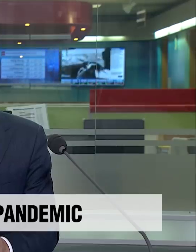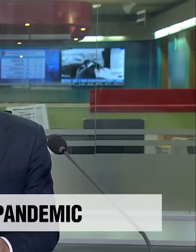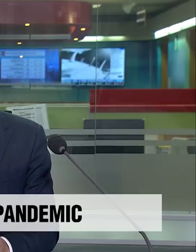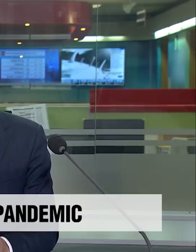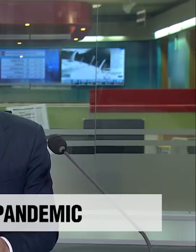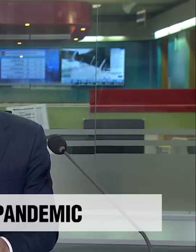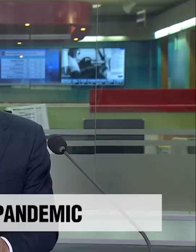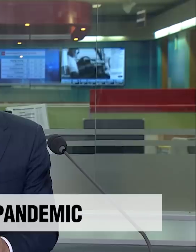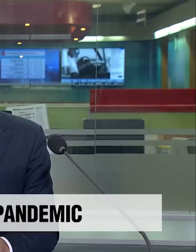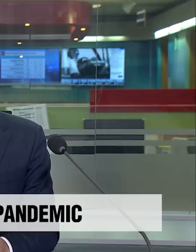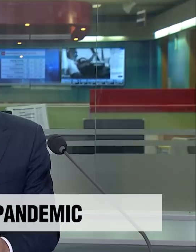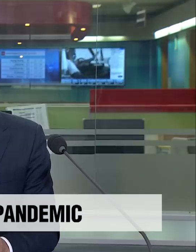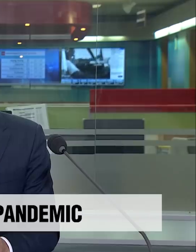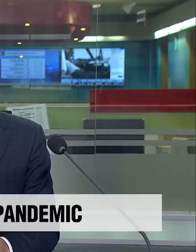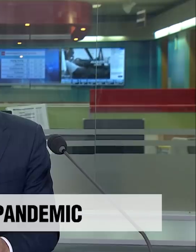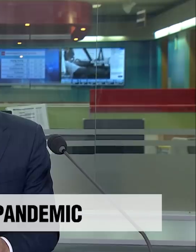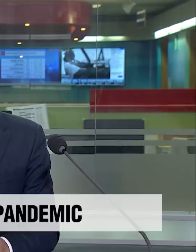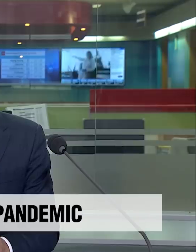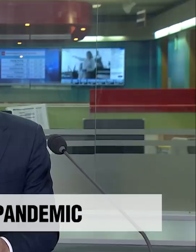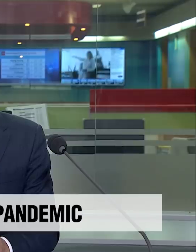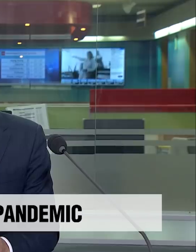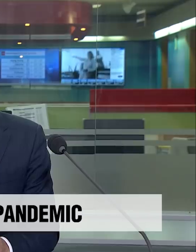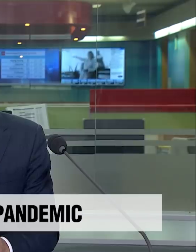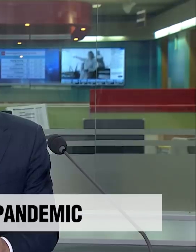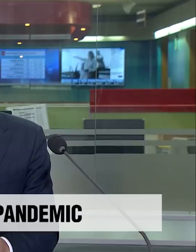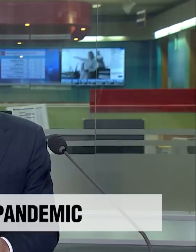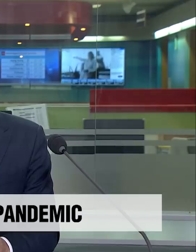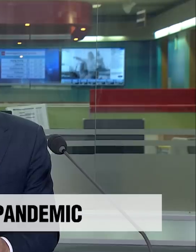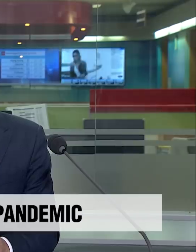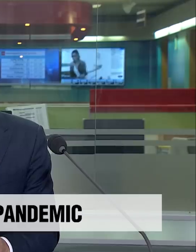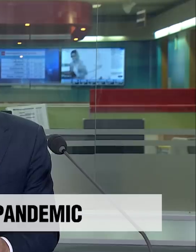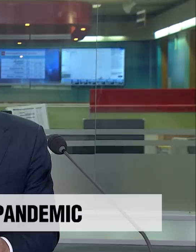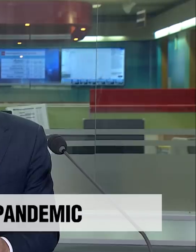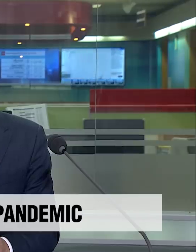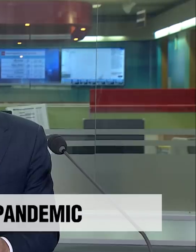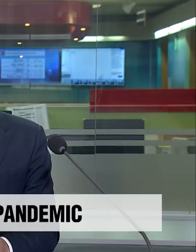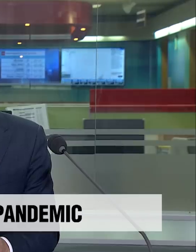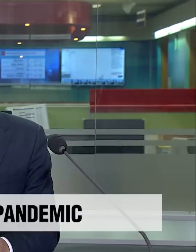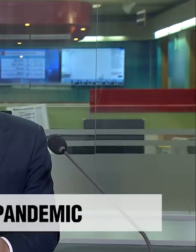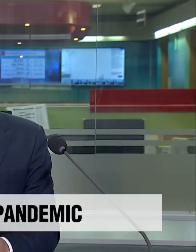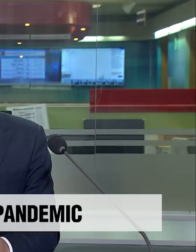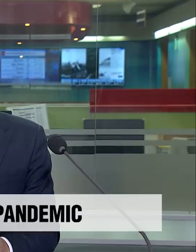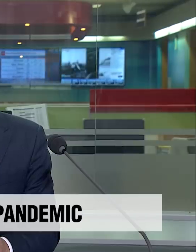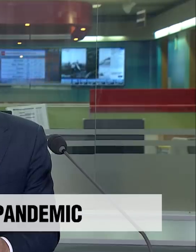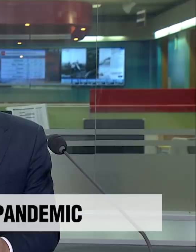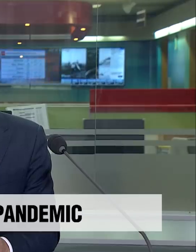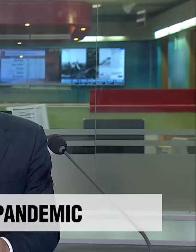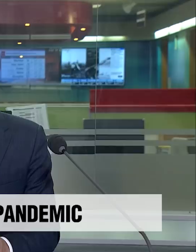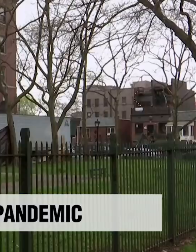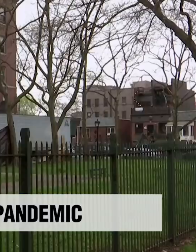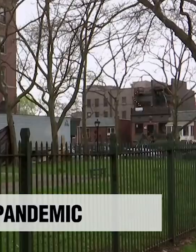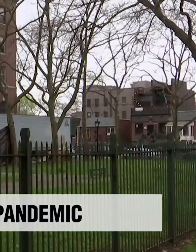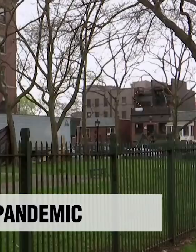rise in daily new infections, while Spain seems to be slowing down. Lee Kyung-eun has the latest.